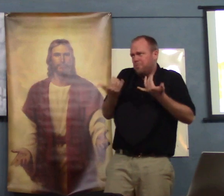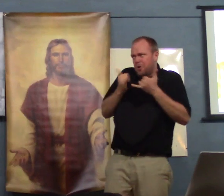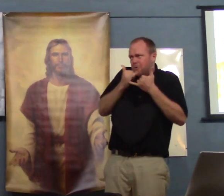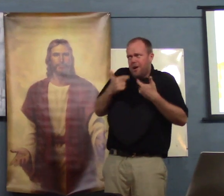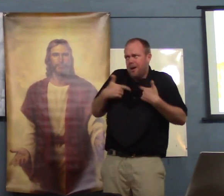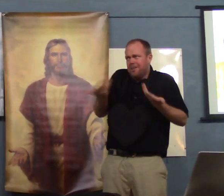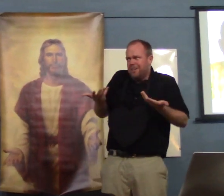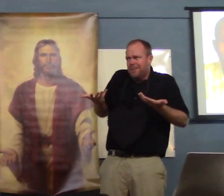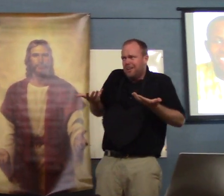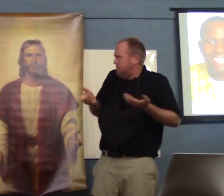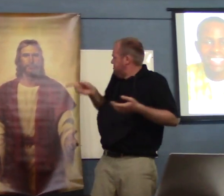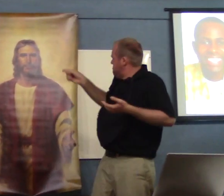There's nothing wrong with me.